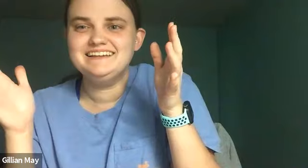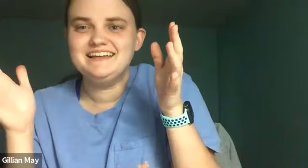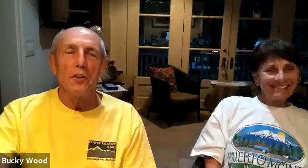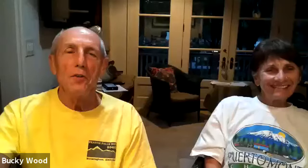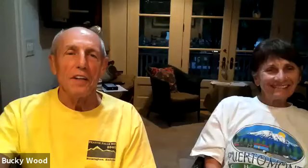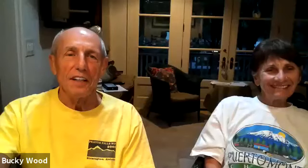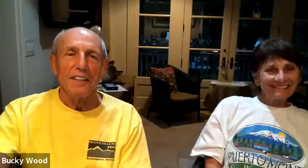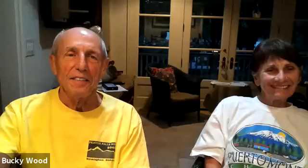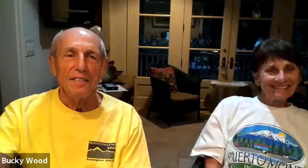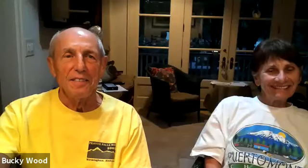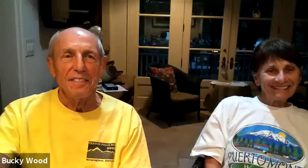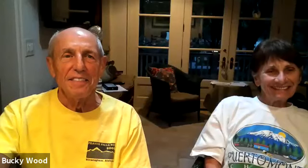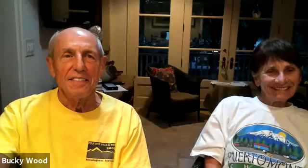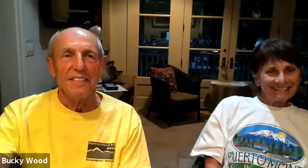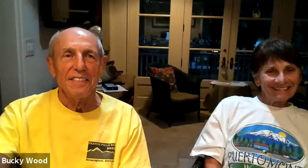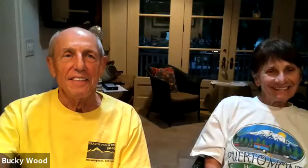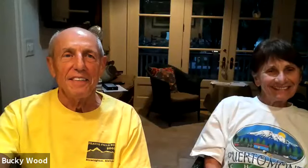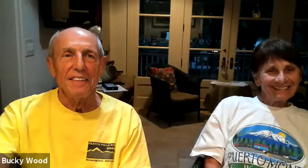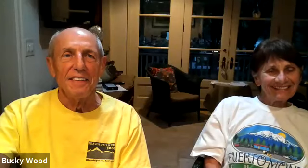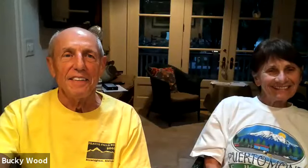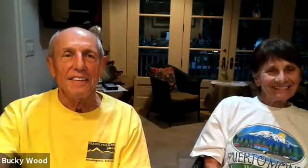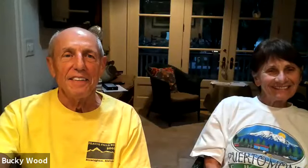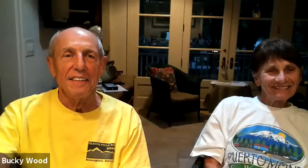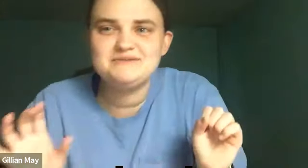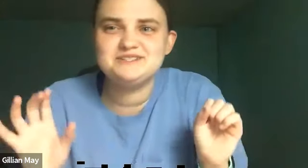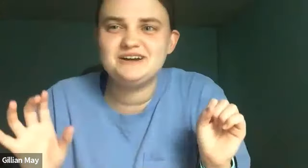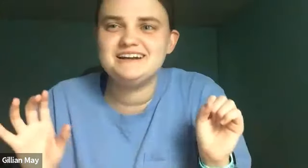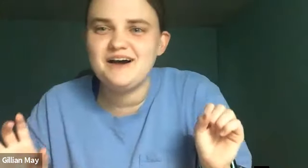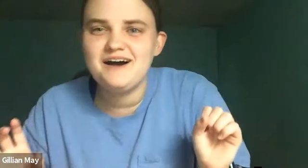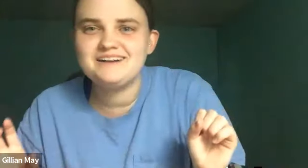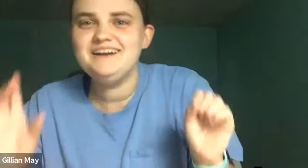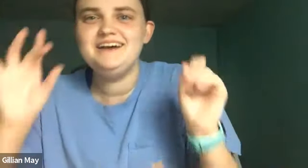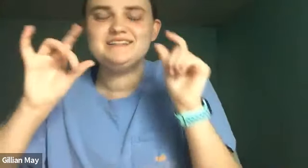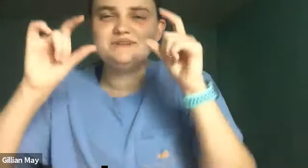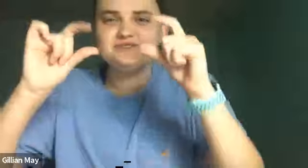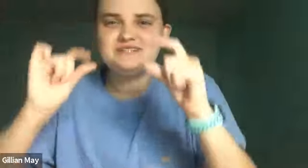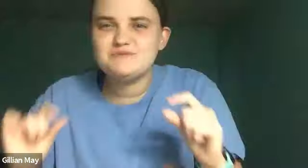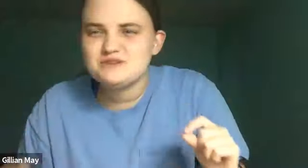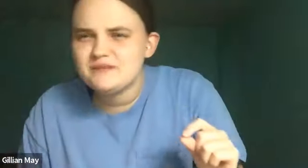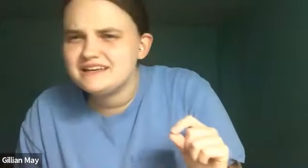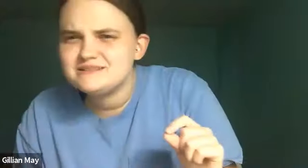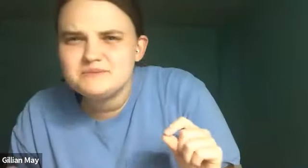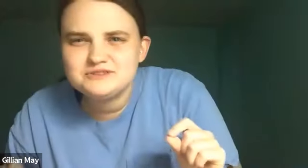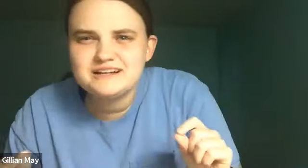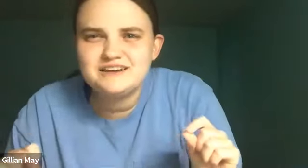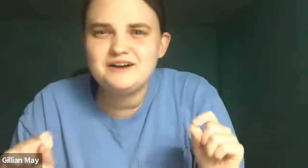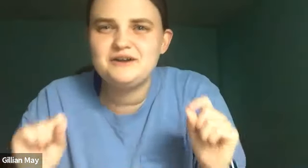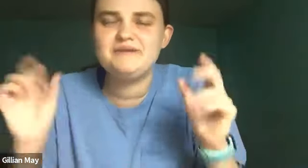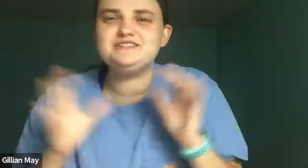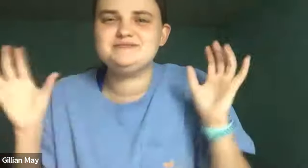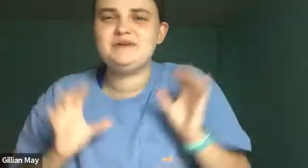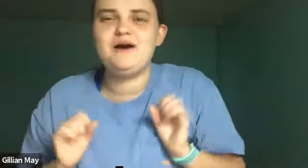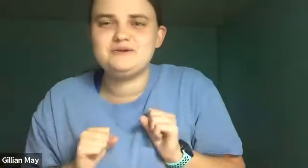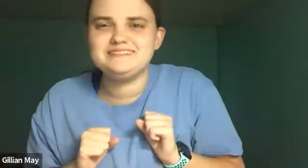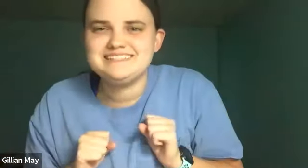Whatever you think. Oh, okay, sorry. I was like, I can't tell if anyone's trying to talk because my screen smells. I'm like, is people trying to talk, or am I just awkwardly